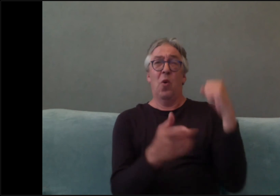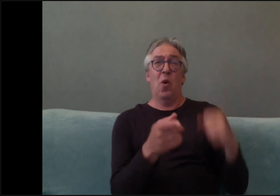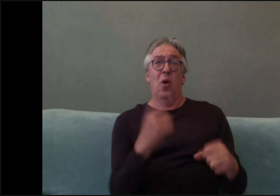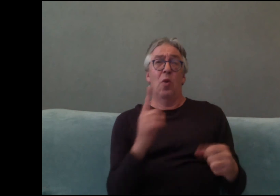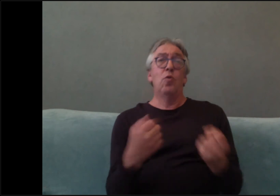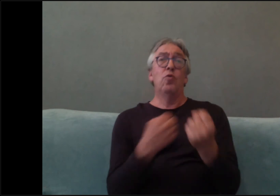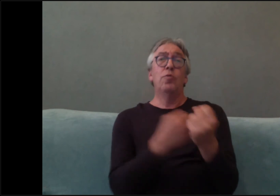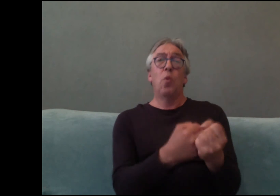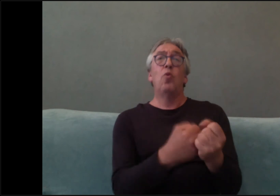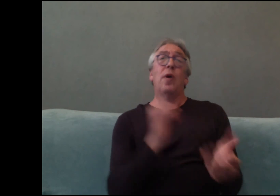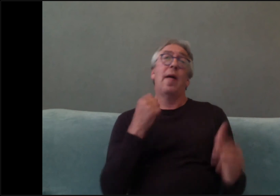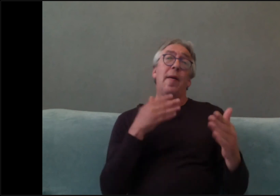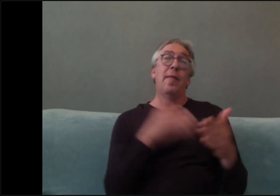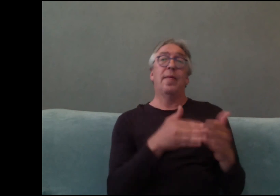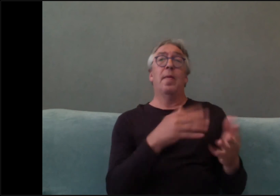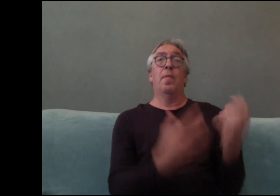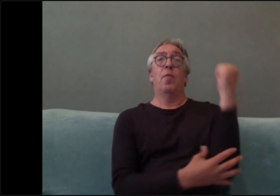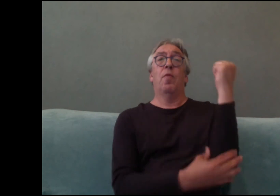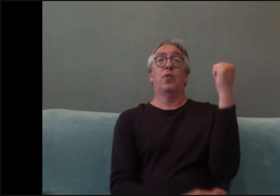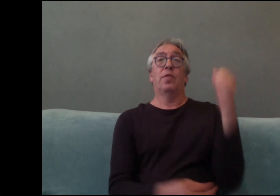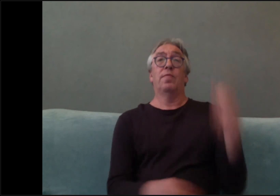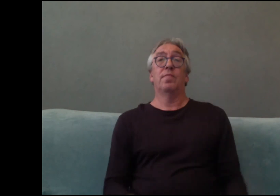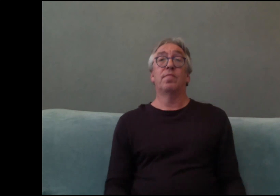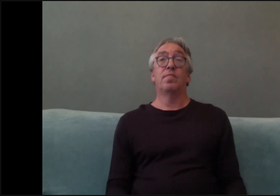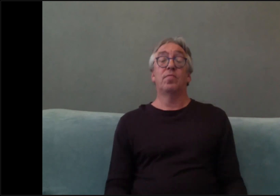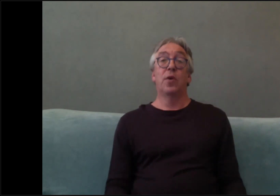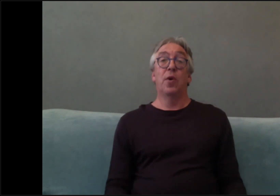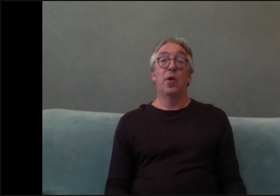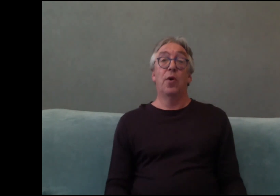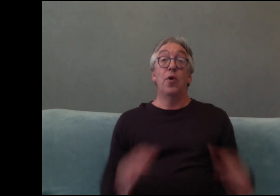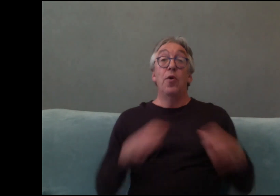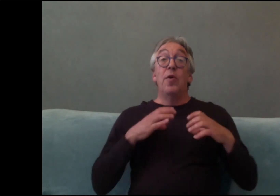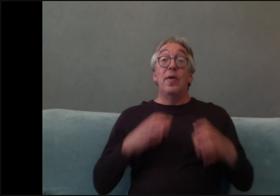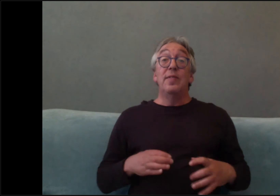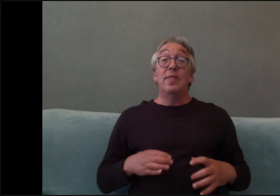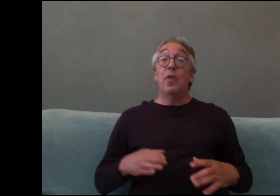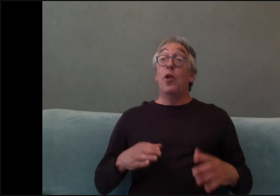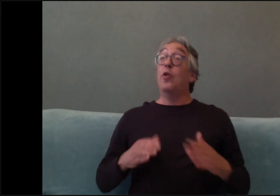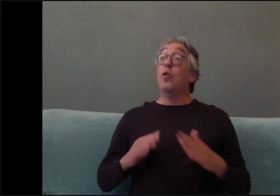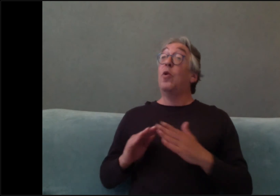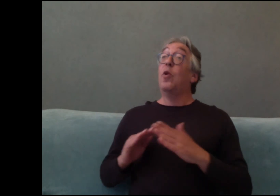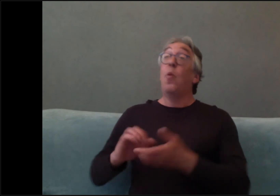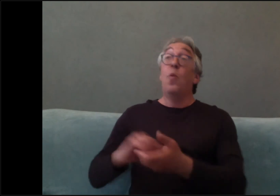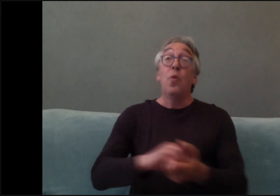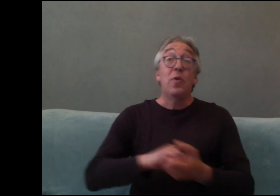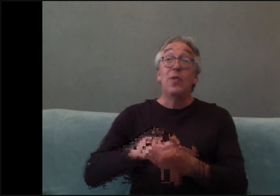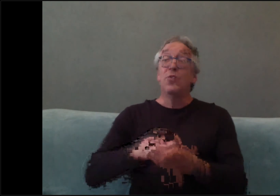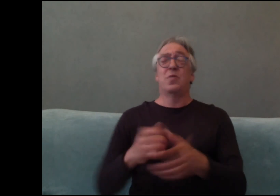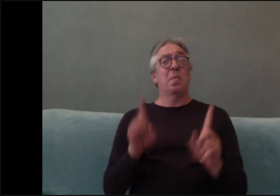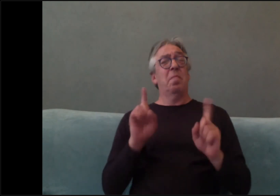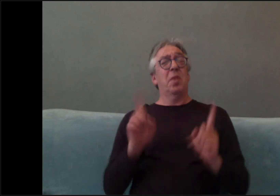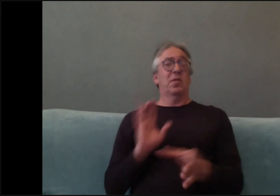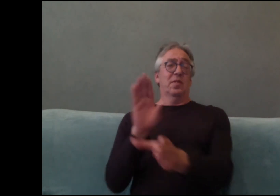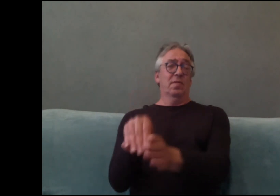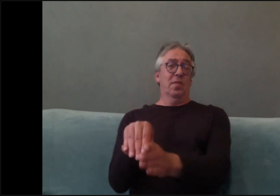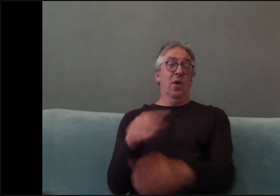the involvement of CSOs in employment guidelines. For EAPN as a network of social NGOs, it is the